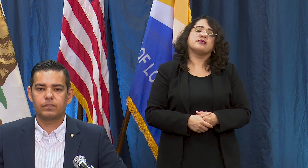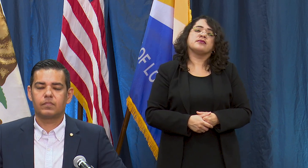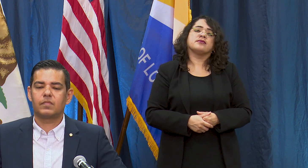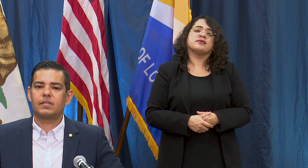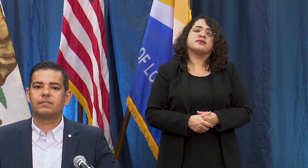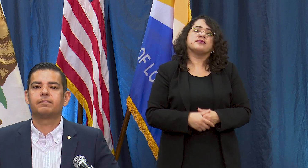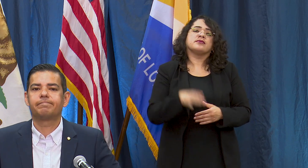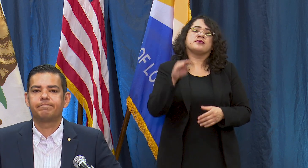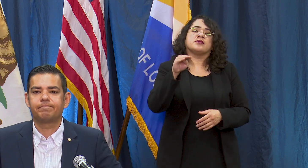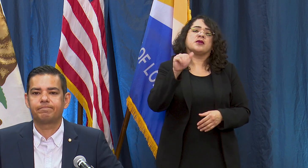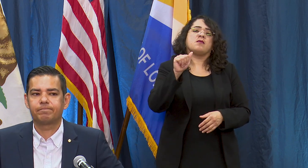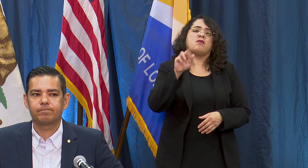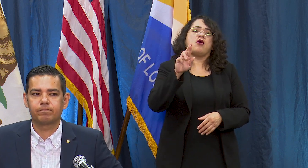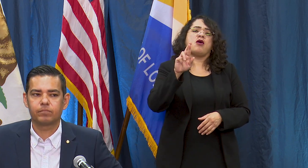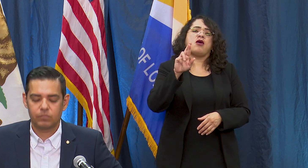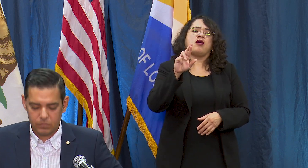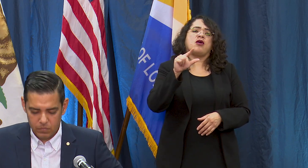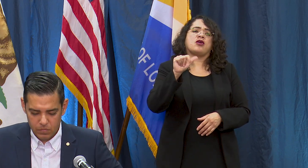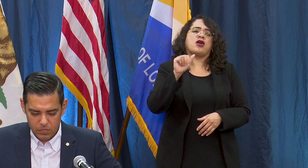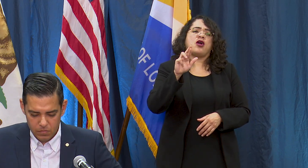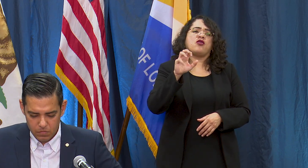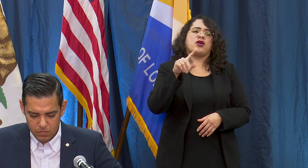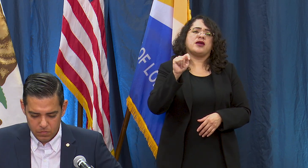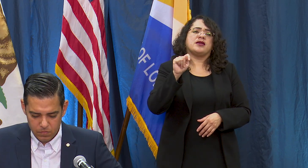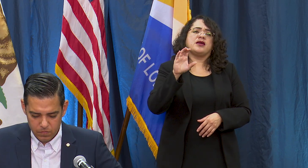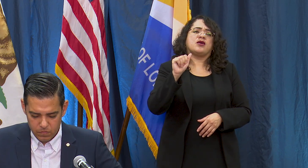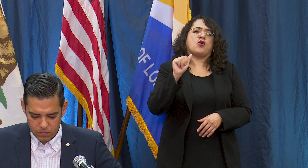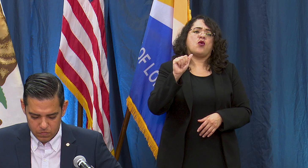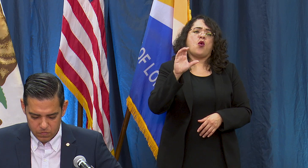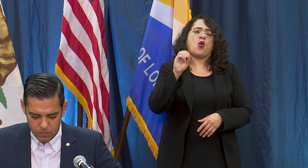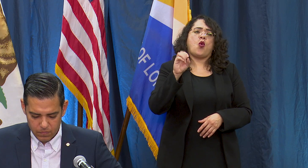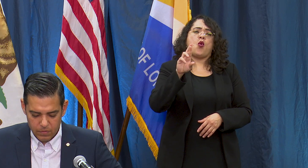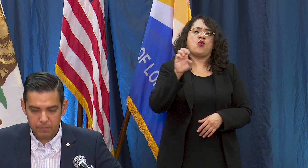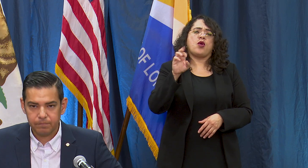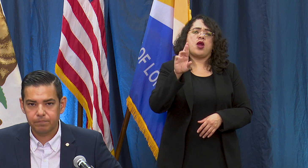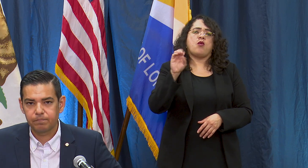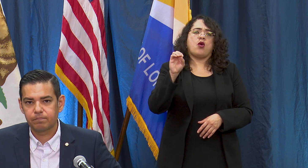Next, we have Margaret Carrero from KNX Radio.